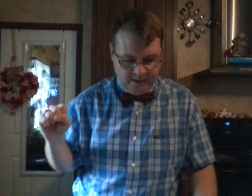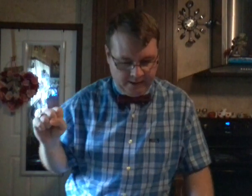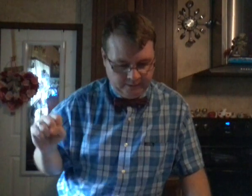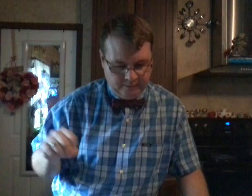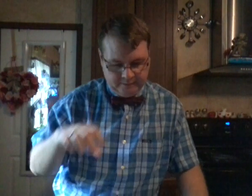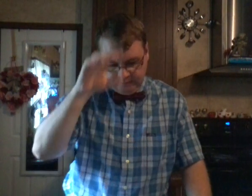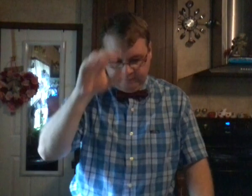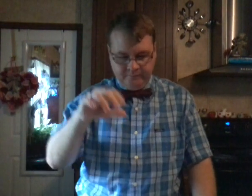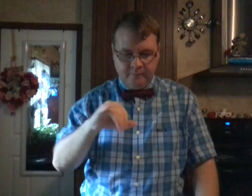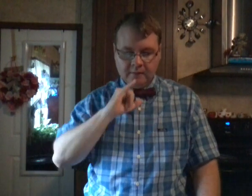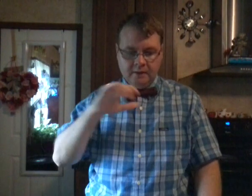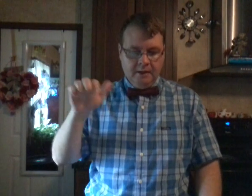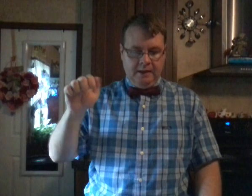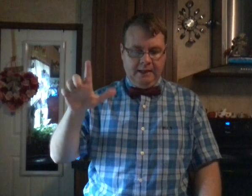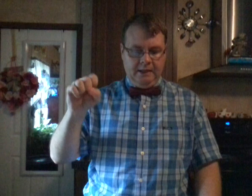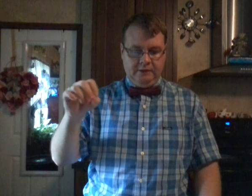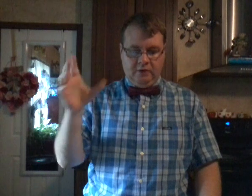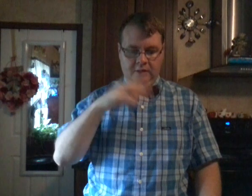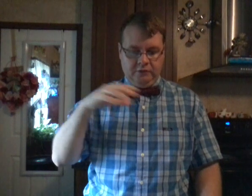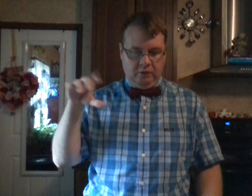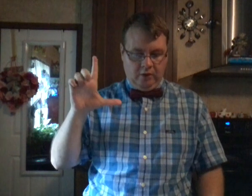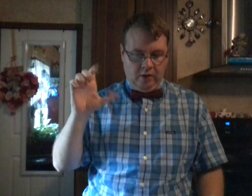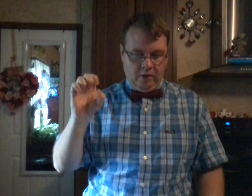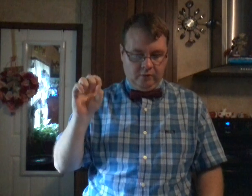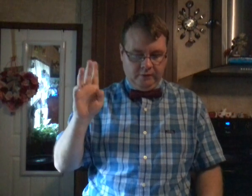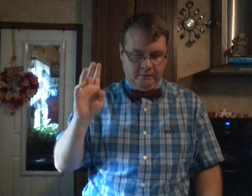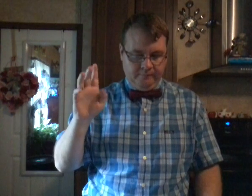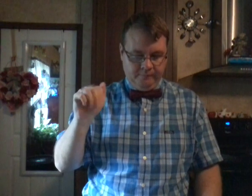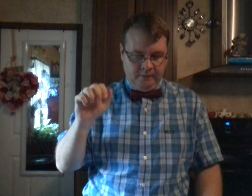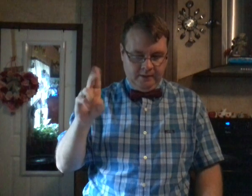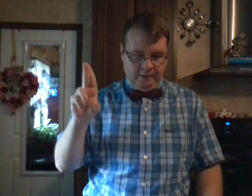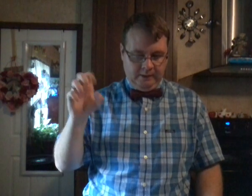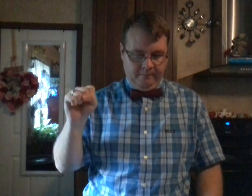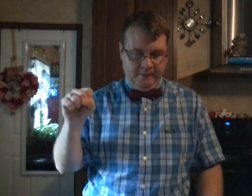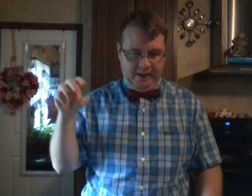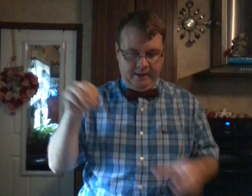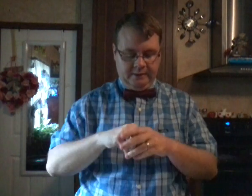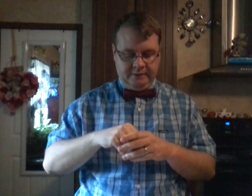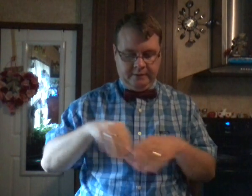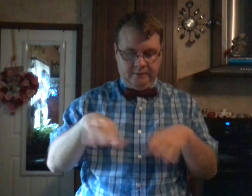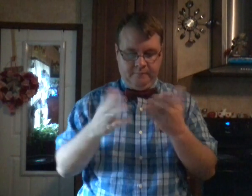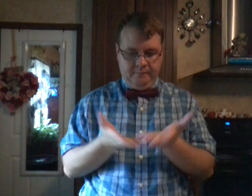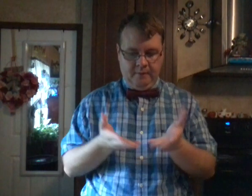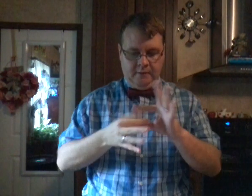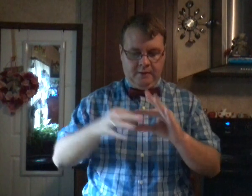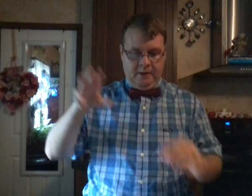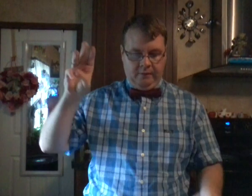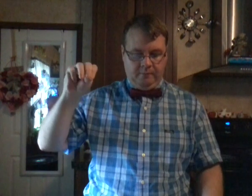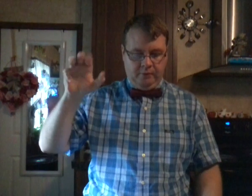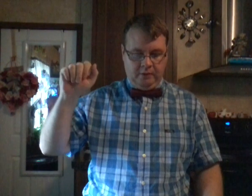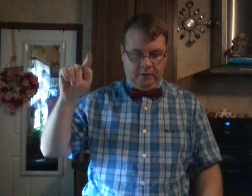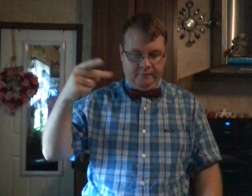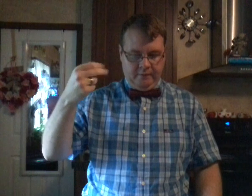Thaddeus. He is also called Labaius in the book of